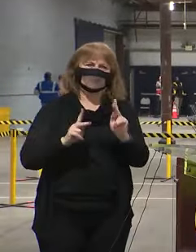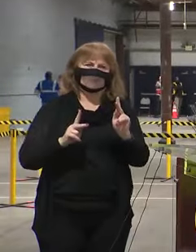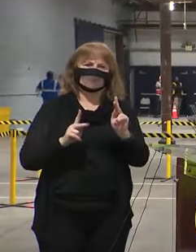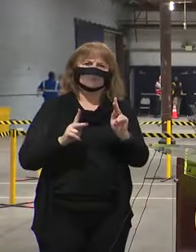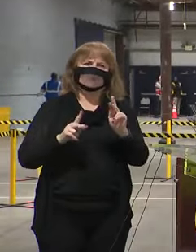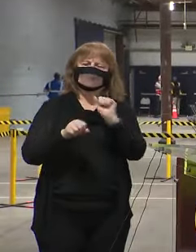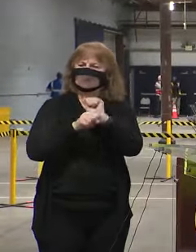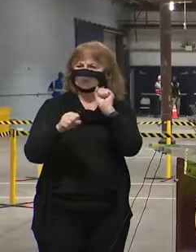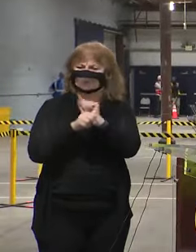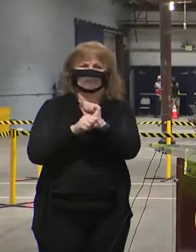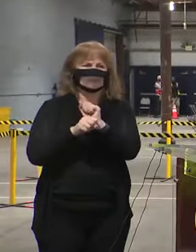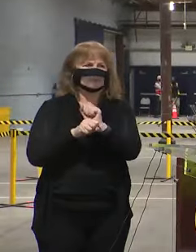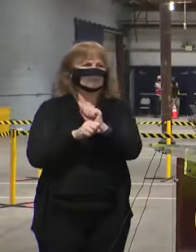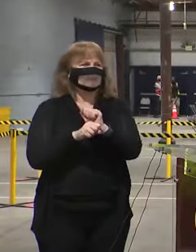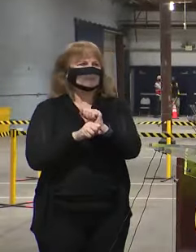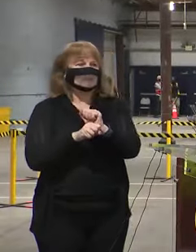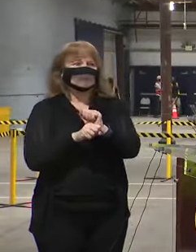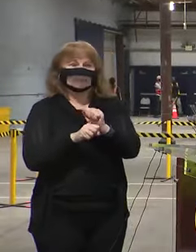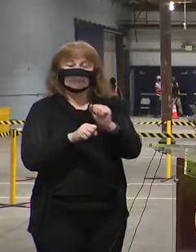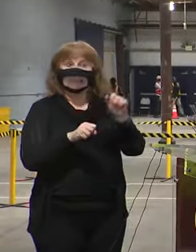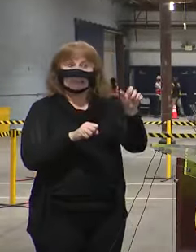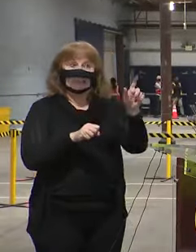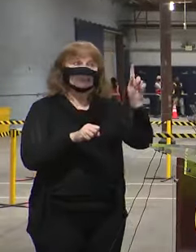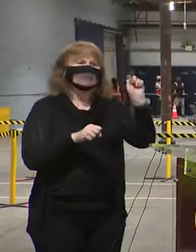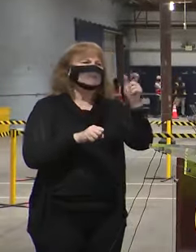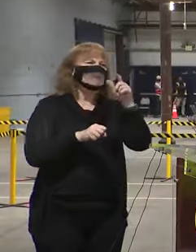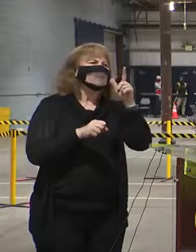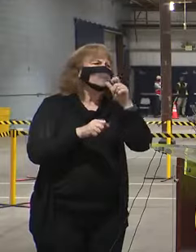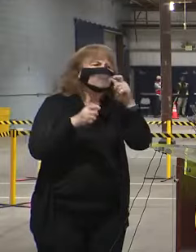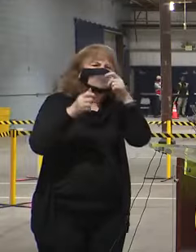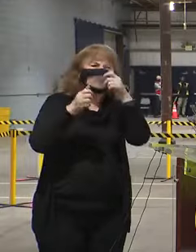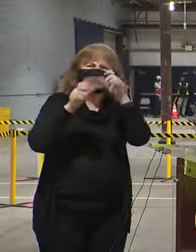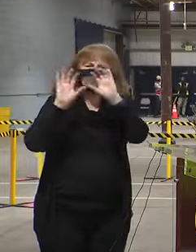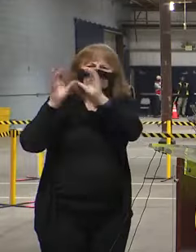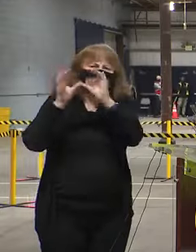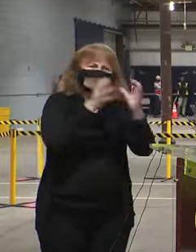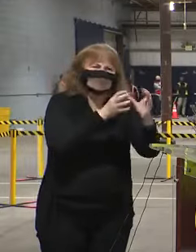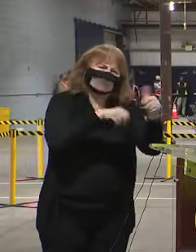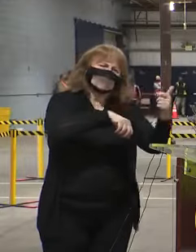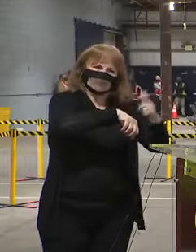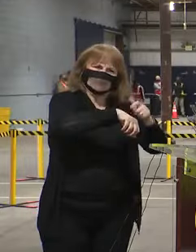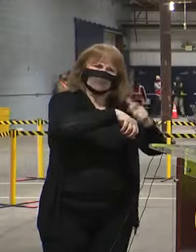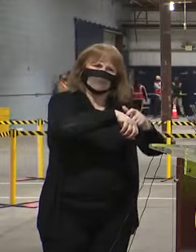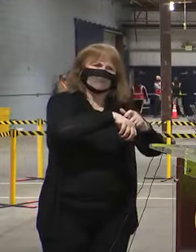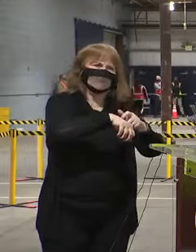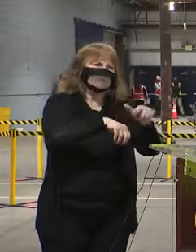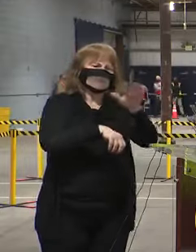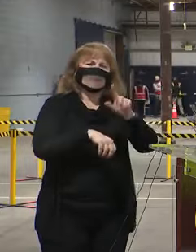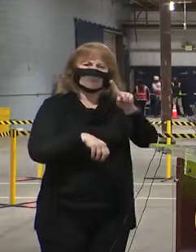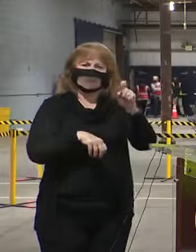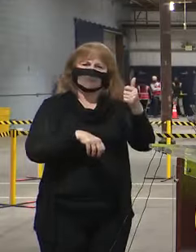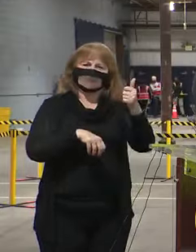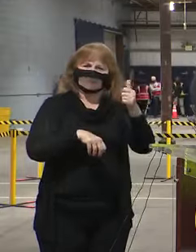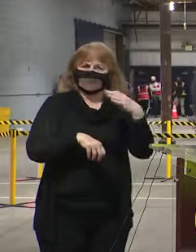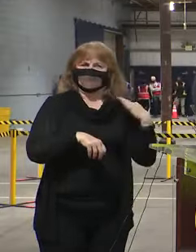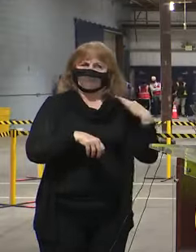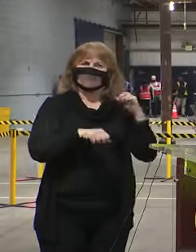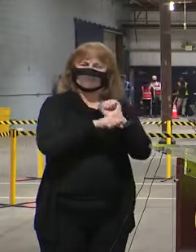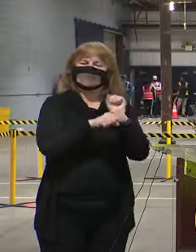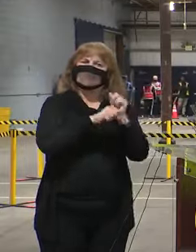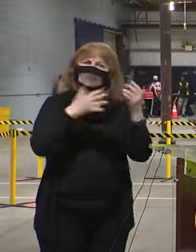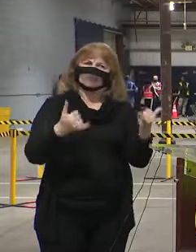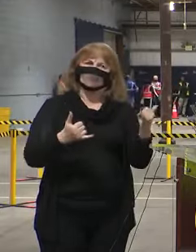I'm working. I can get you the breakdown of who's who at another time, but it's about 110 people who are